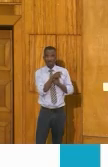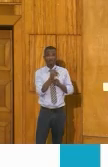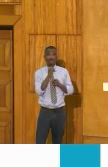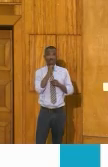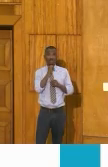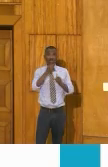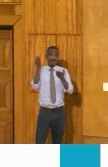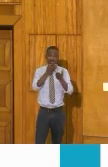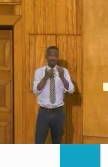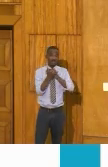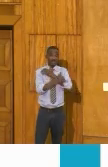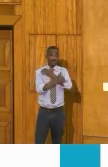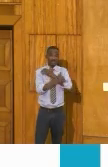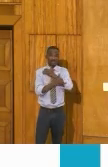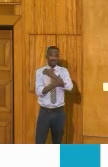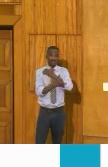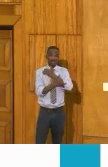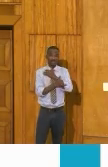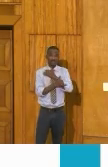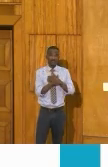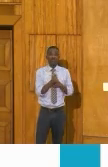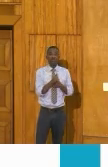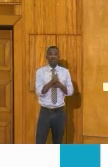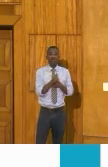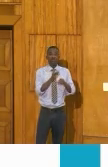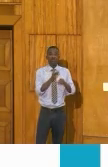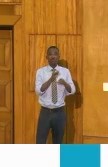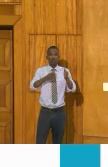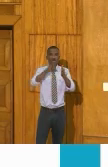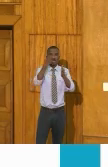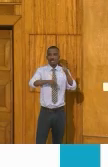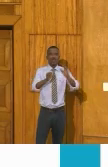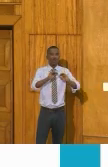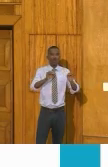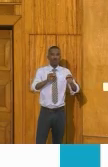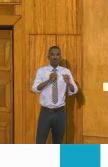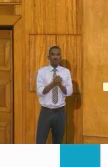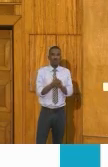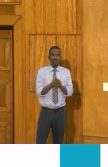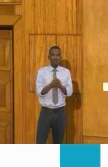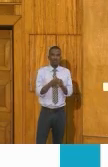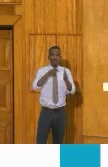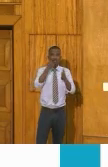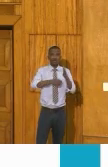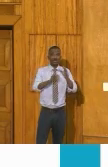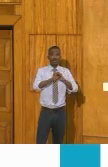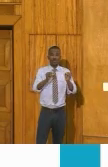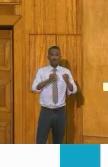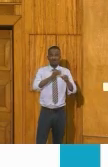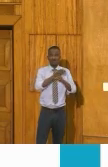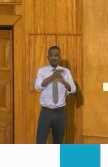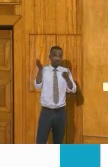they also are not subjected to duty waiver. So there's no duty waiver. However,